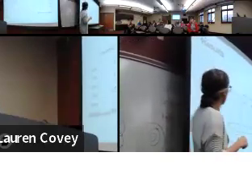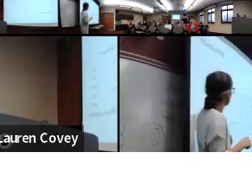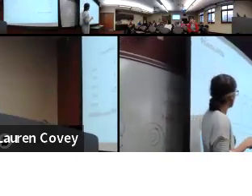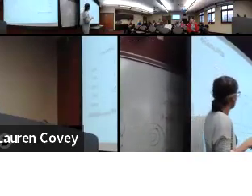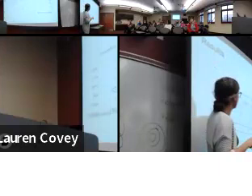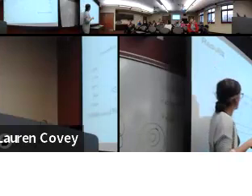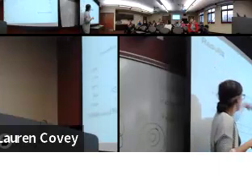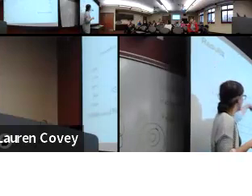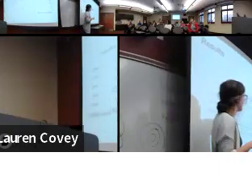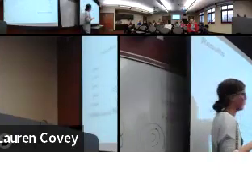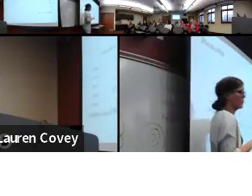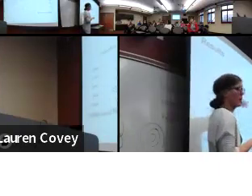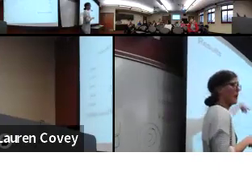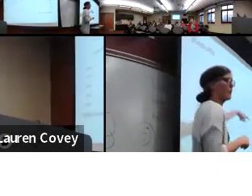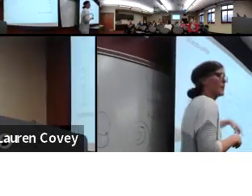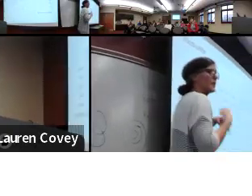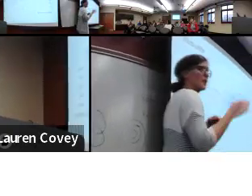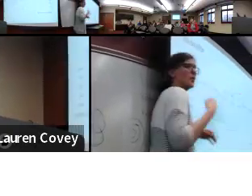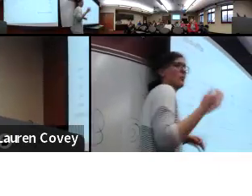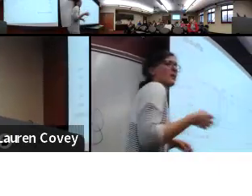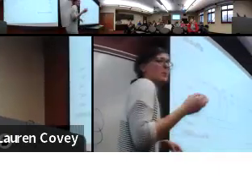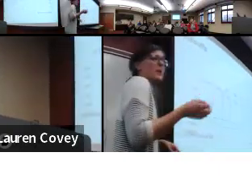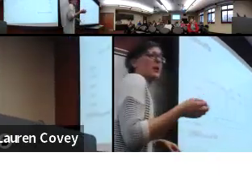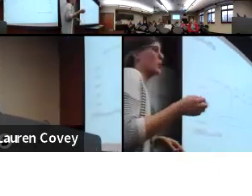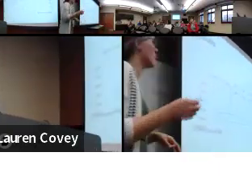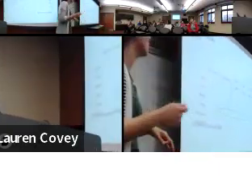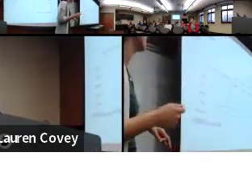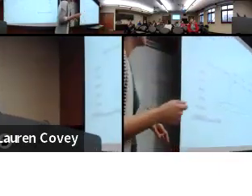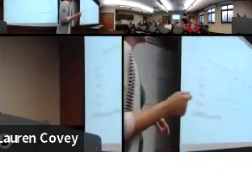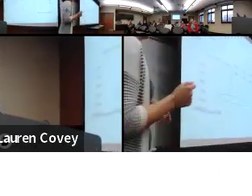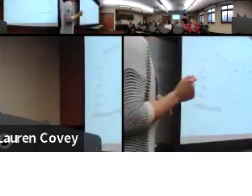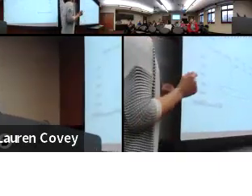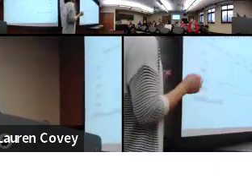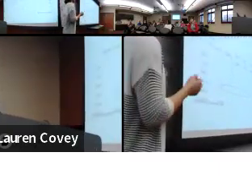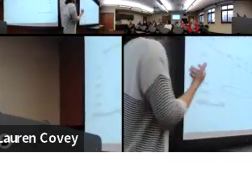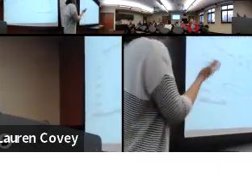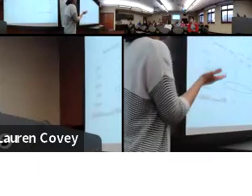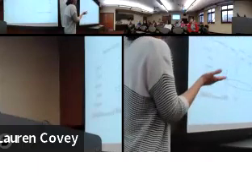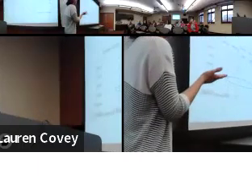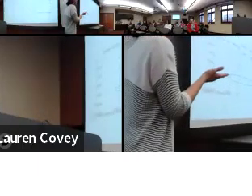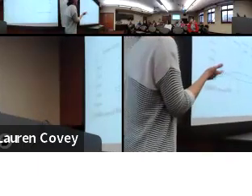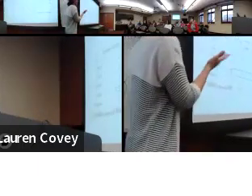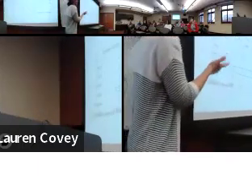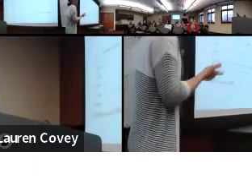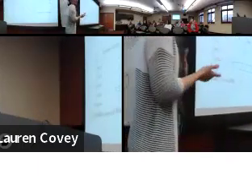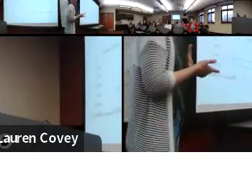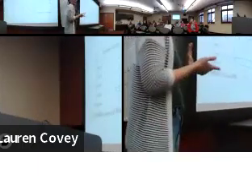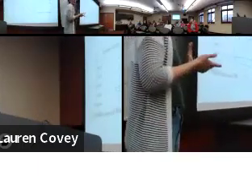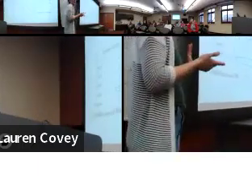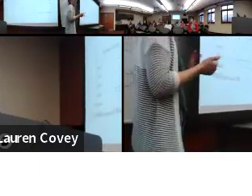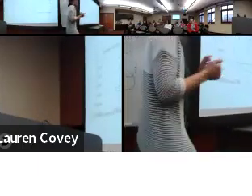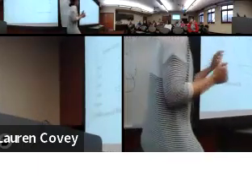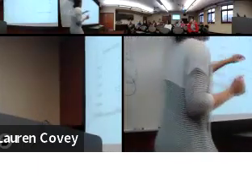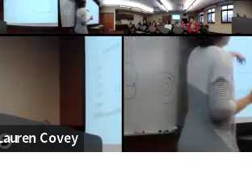learners. And what we're seeing here is all of the different scenes that could possibly be included. What we're seeing is that overall, they're actually